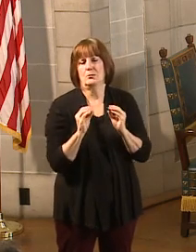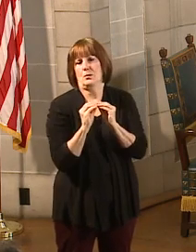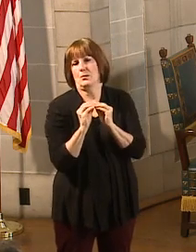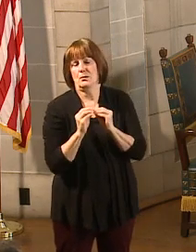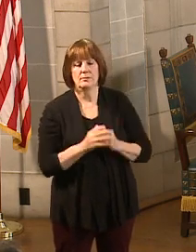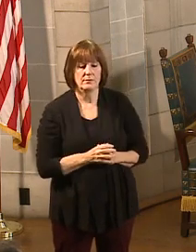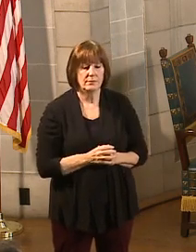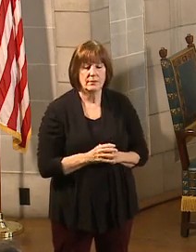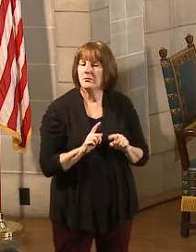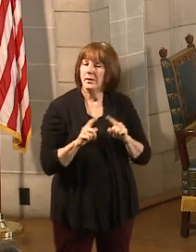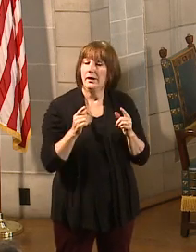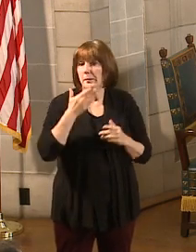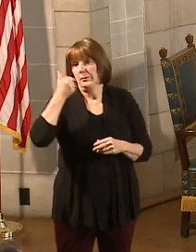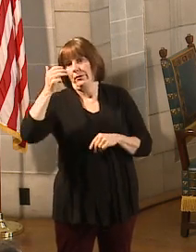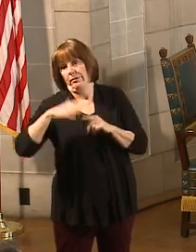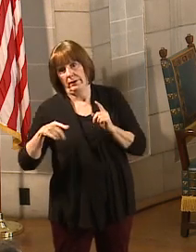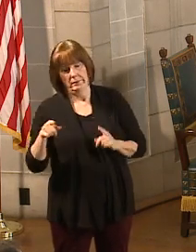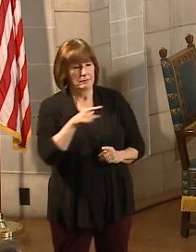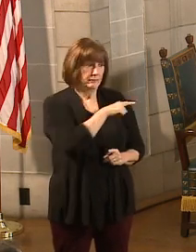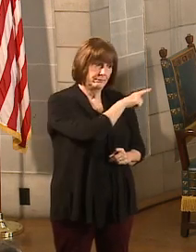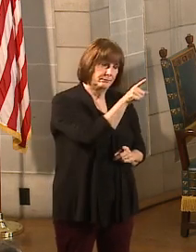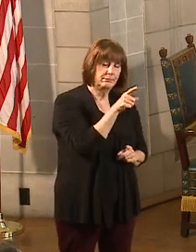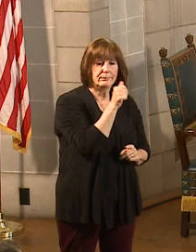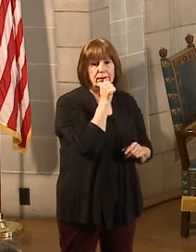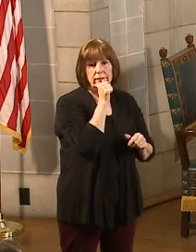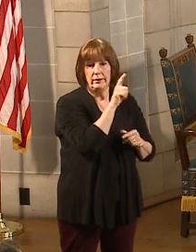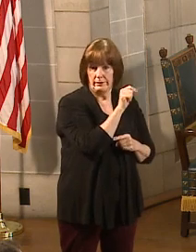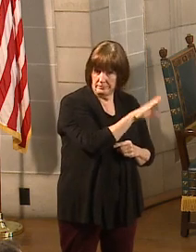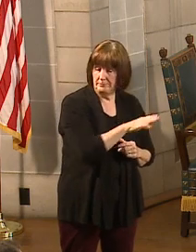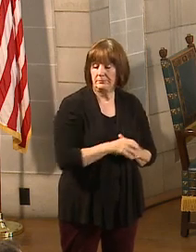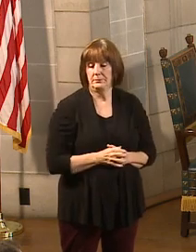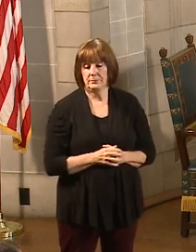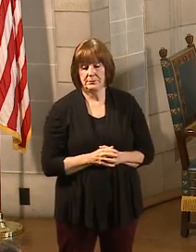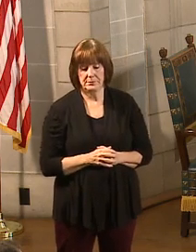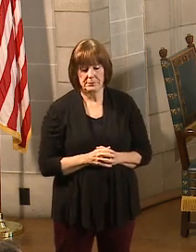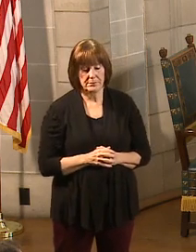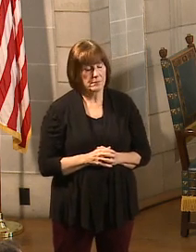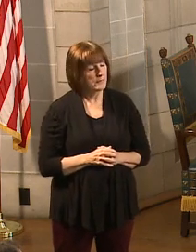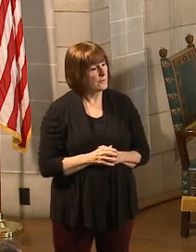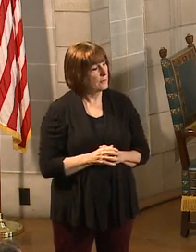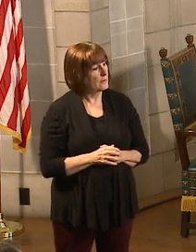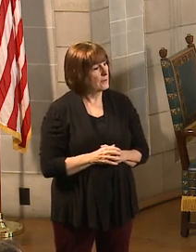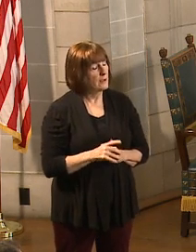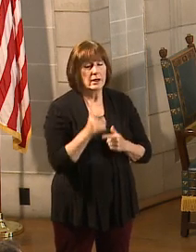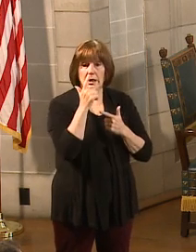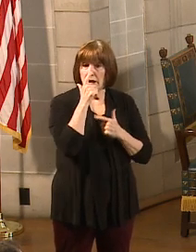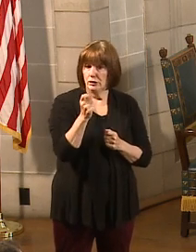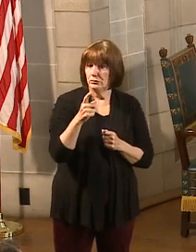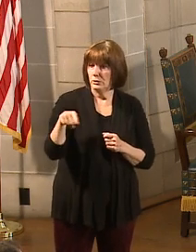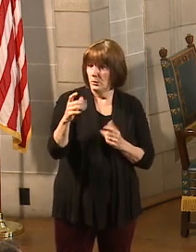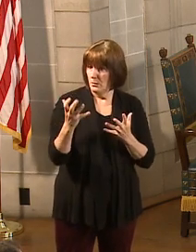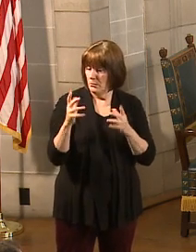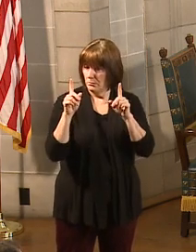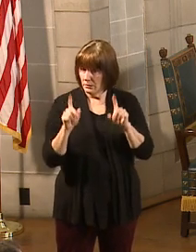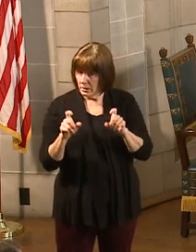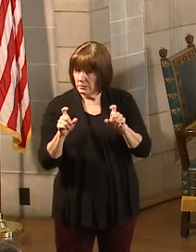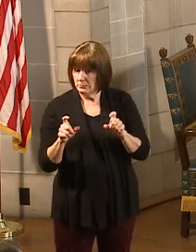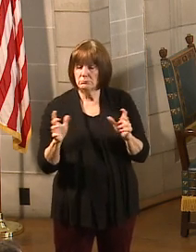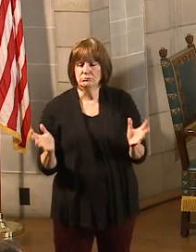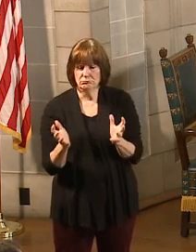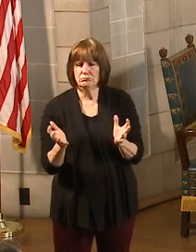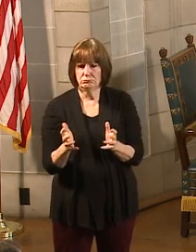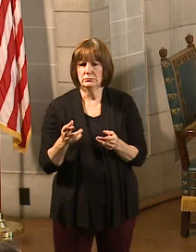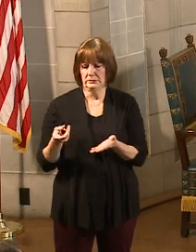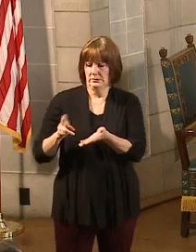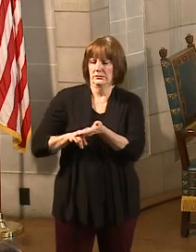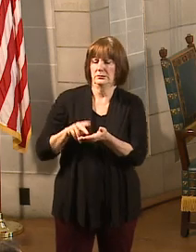it's still much better than some of those other venues. So if you are interested in getting a test, I'd certainly encourage you to sign up for